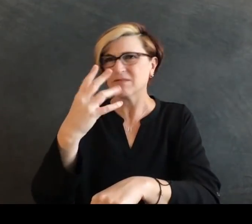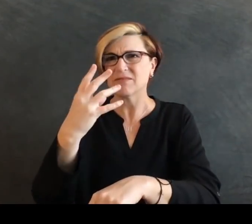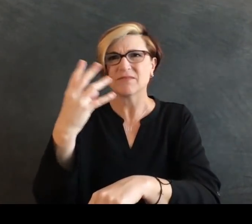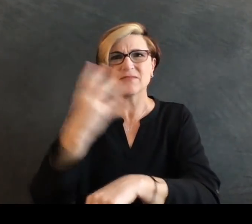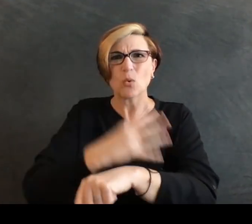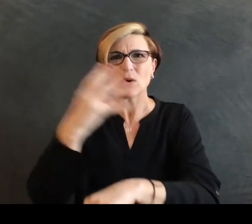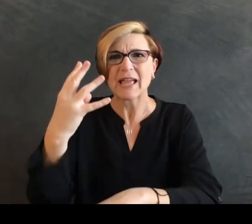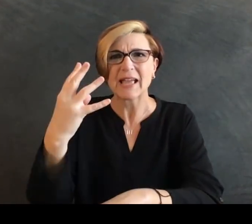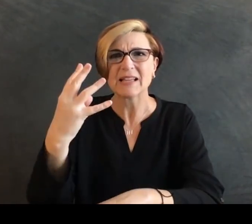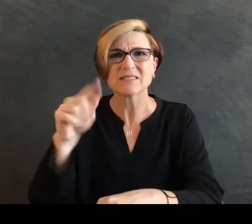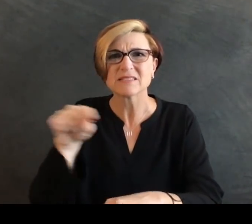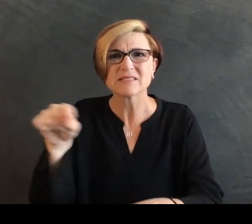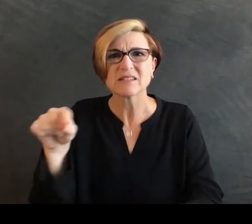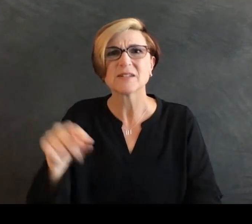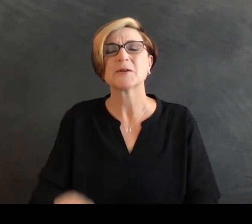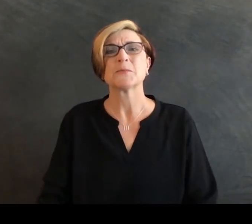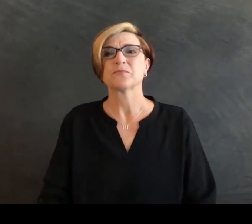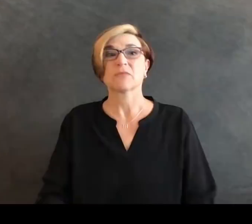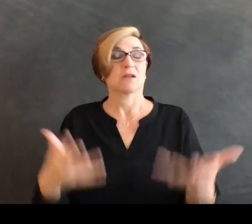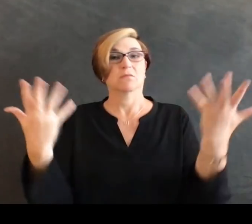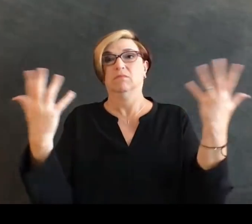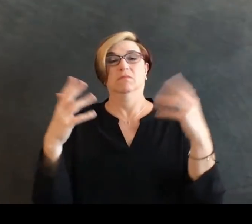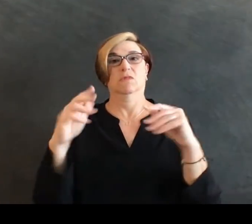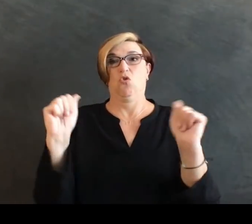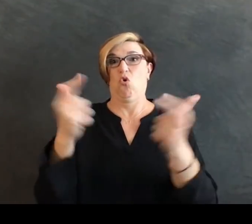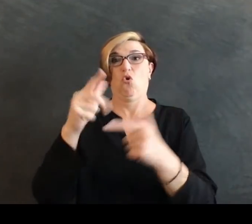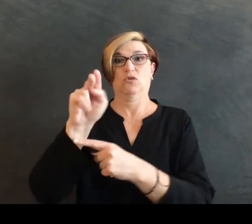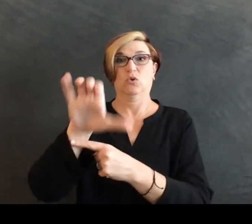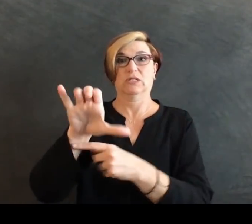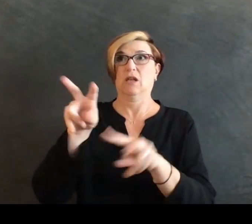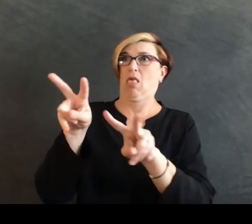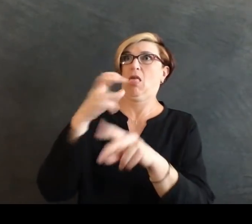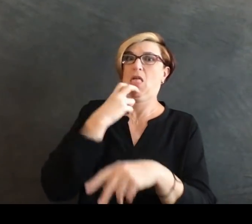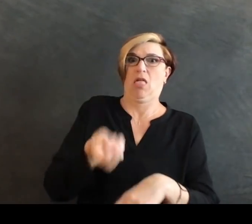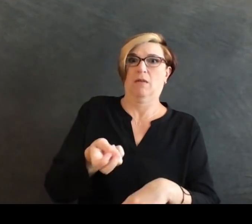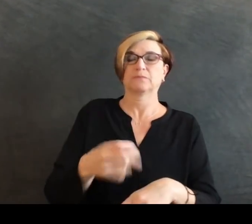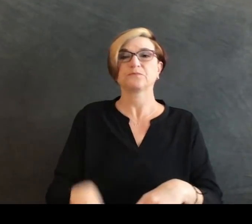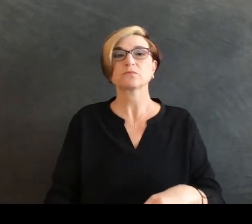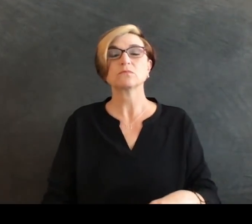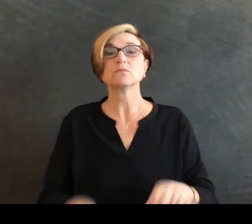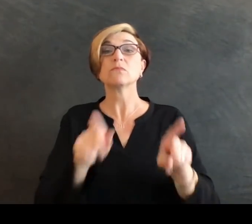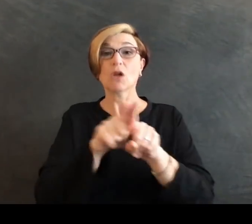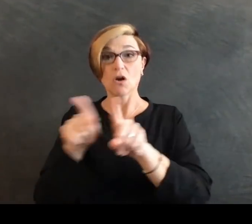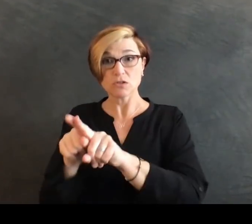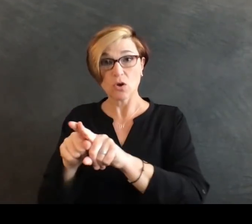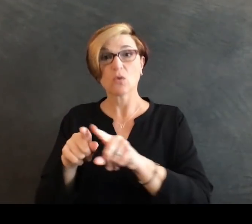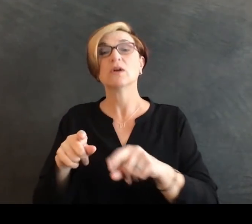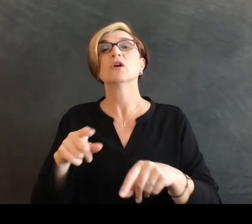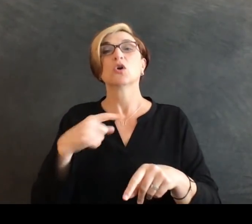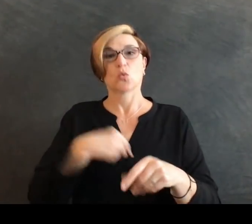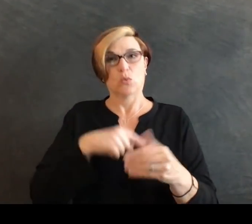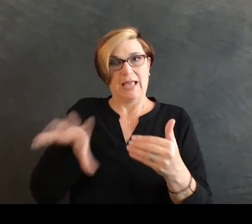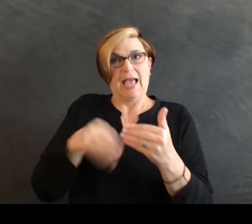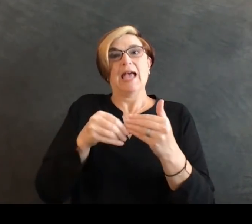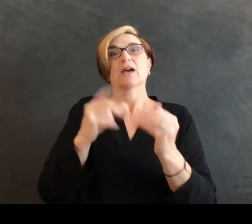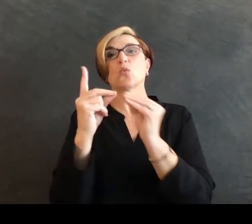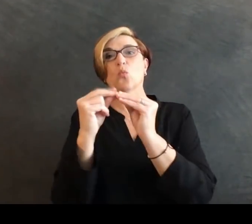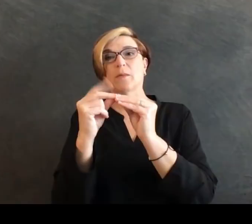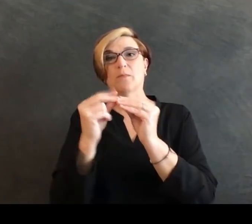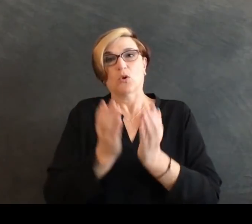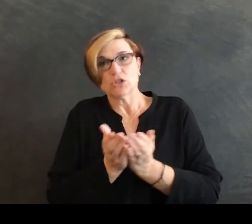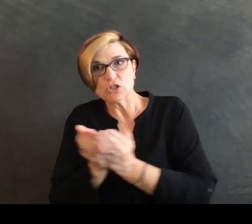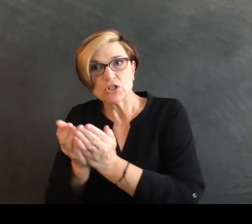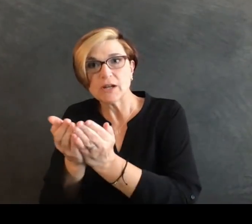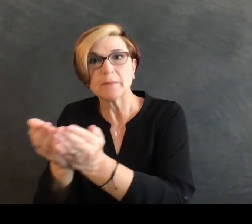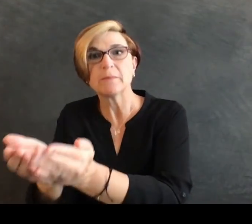city's talking about it. On top of that, we floated in a great ship, which is going to be 1,000 rooms,